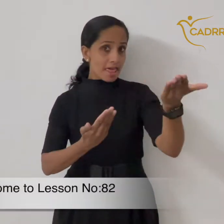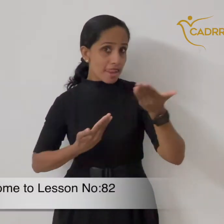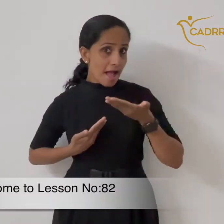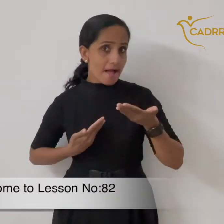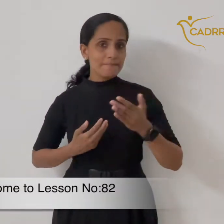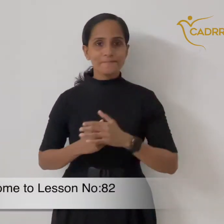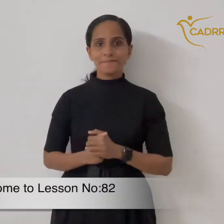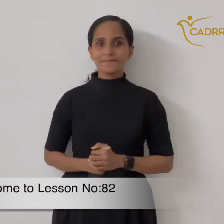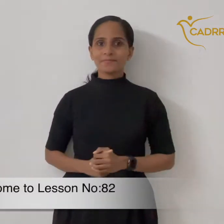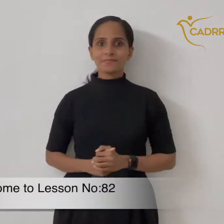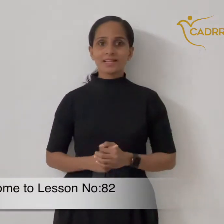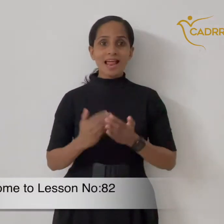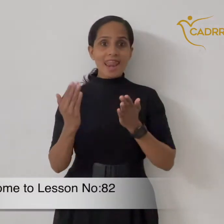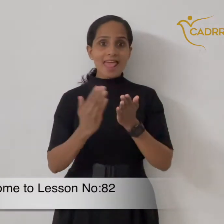welcome to lesson number